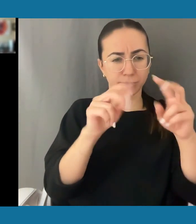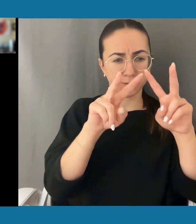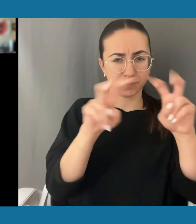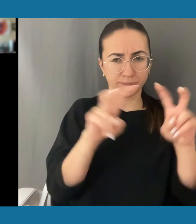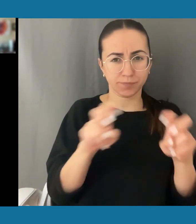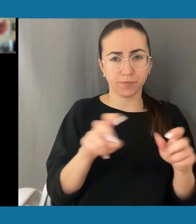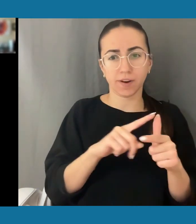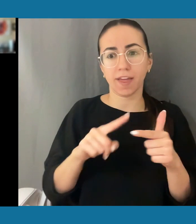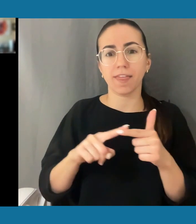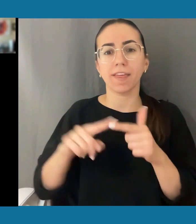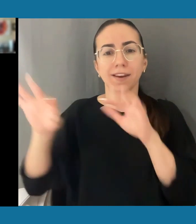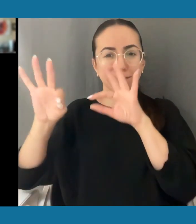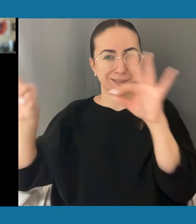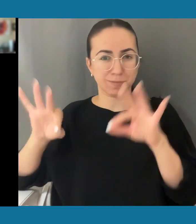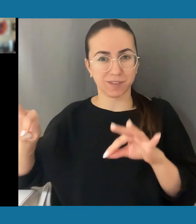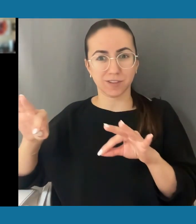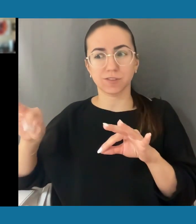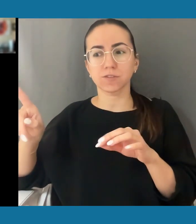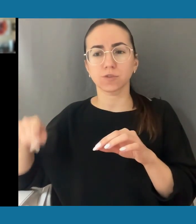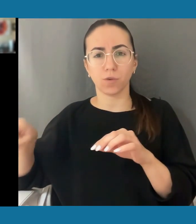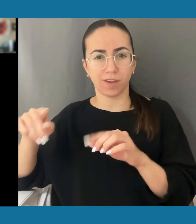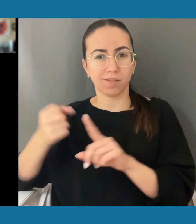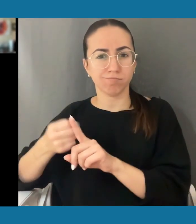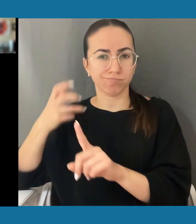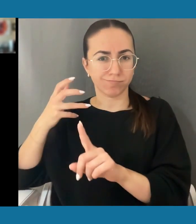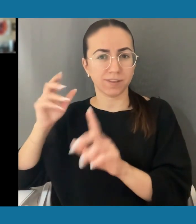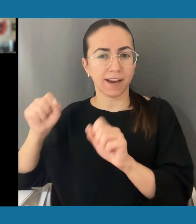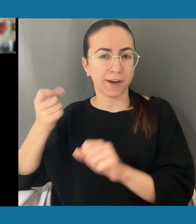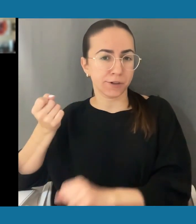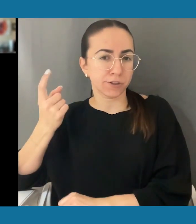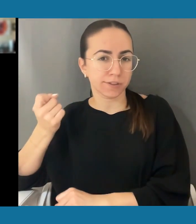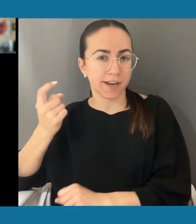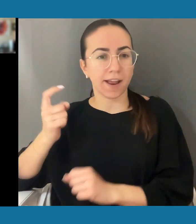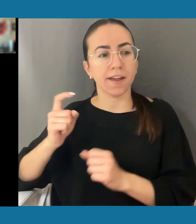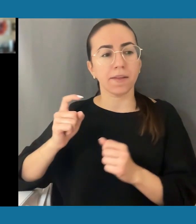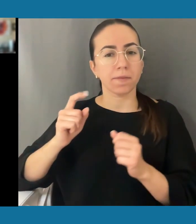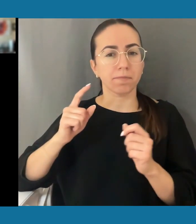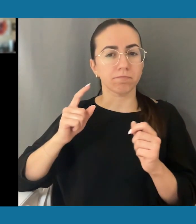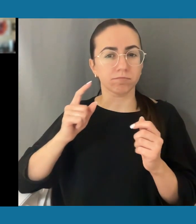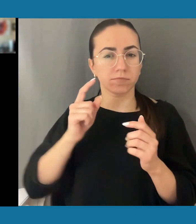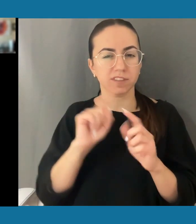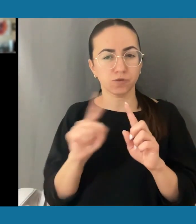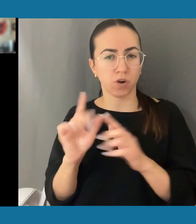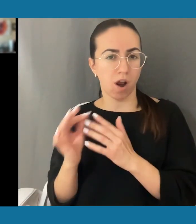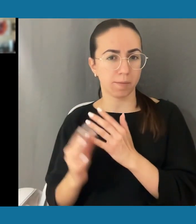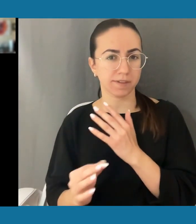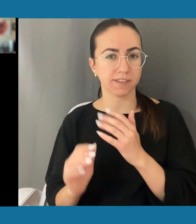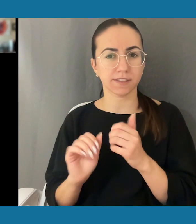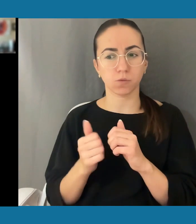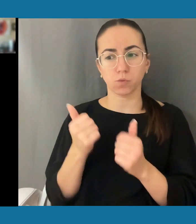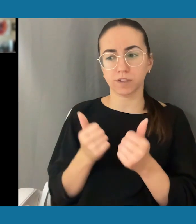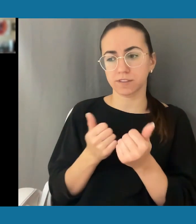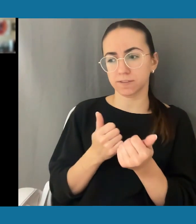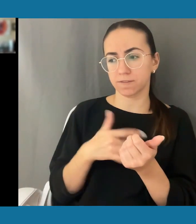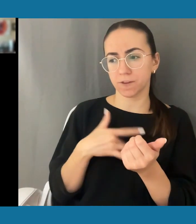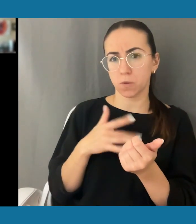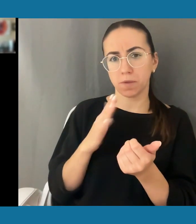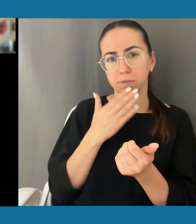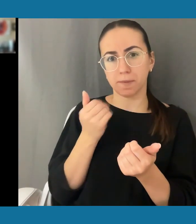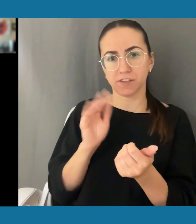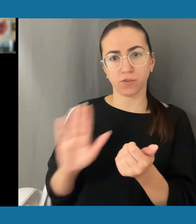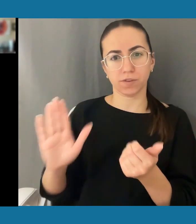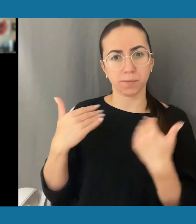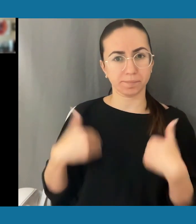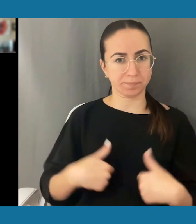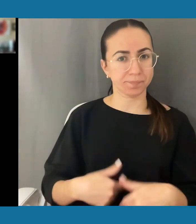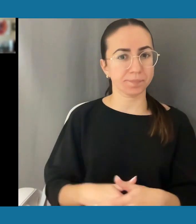understand. So they understand what their options are and how to best meet their own needs. But absolutely, especially when we're just